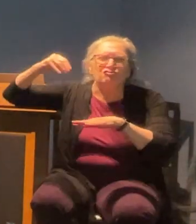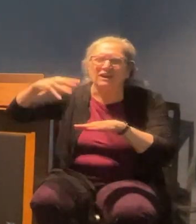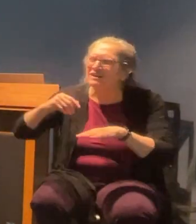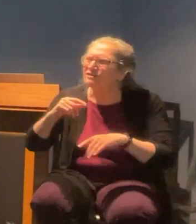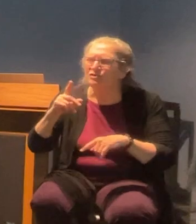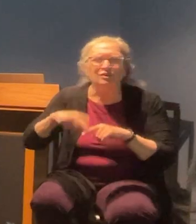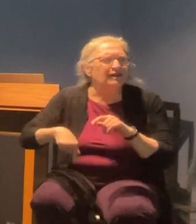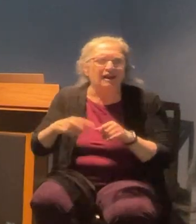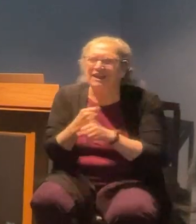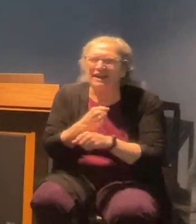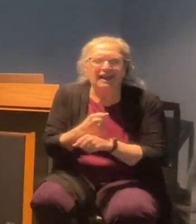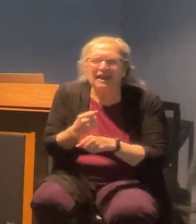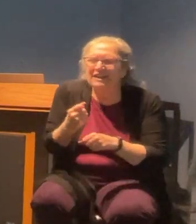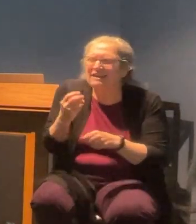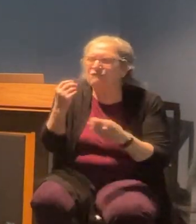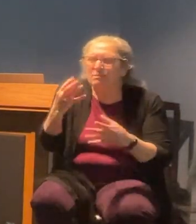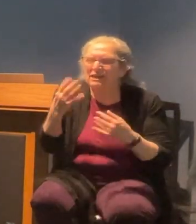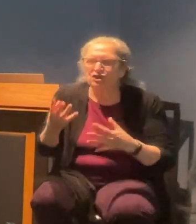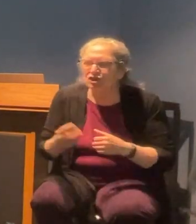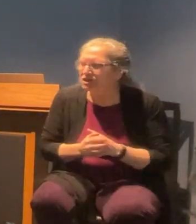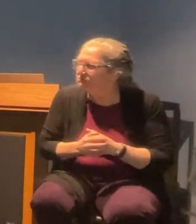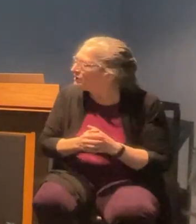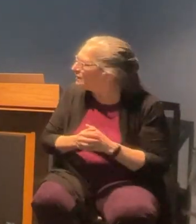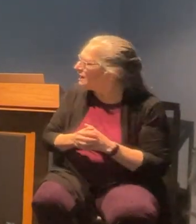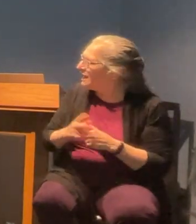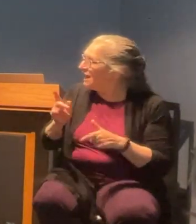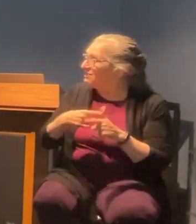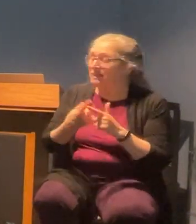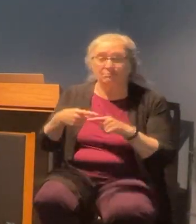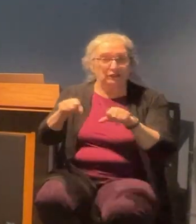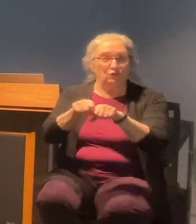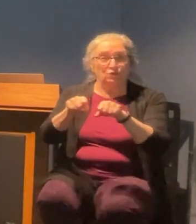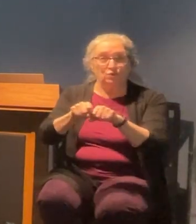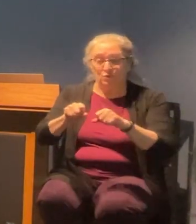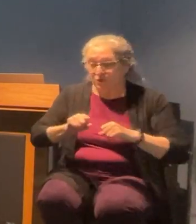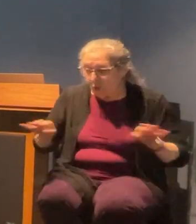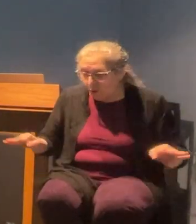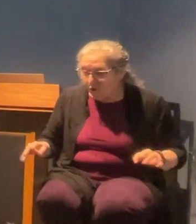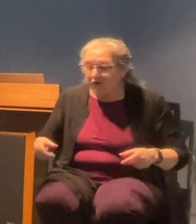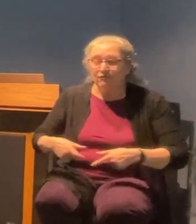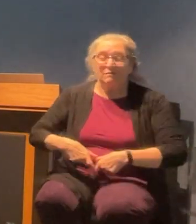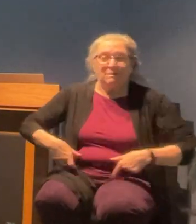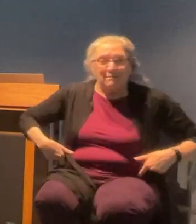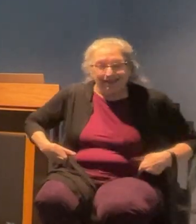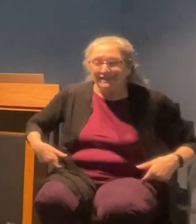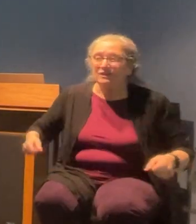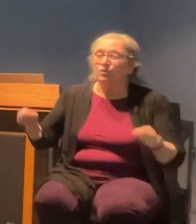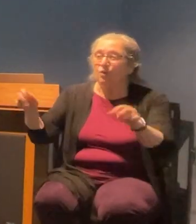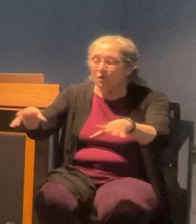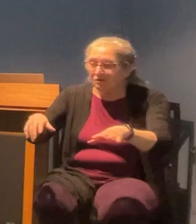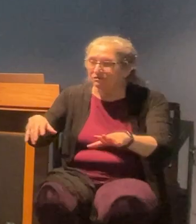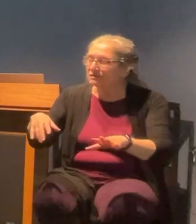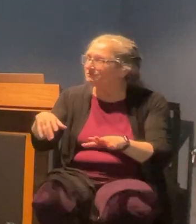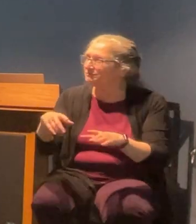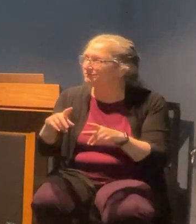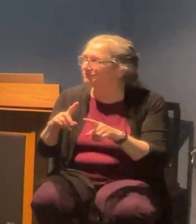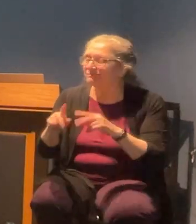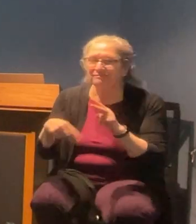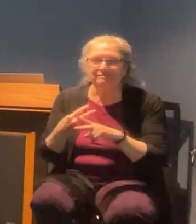then I just took off my shoes because I understood that. Like I took off my belt, I took off my shoes, the things that was